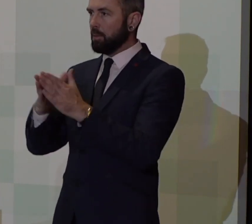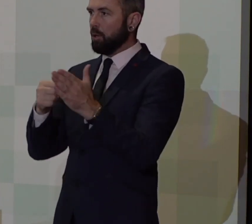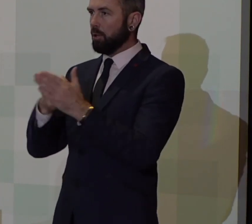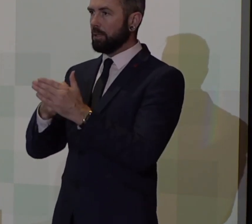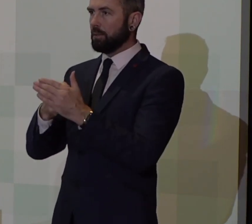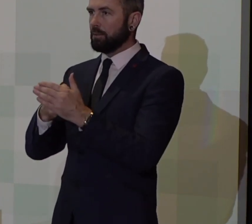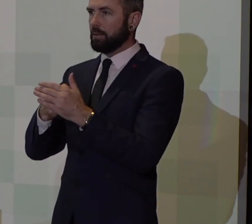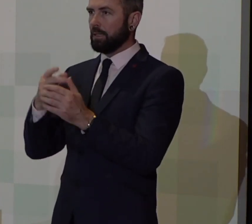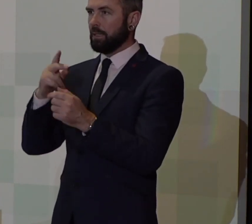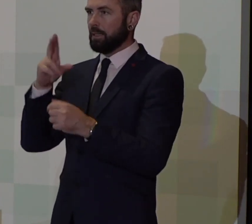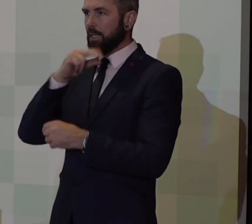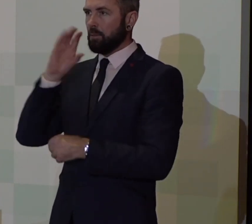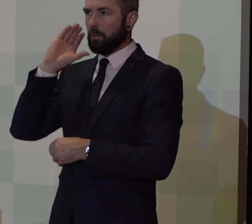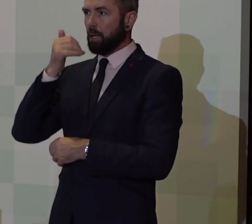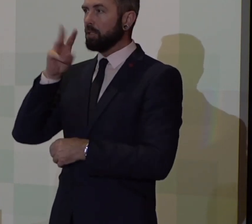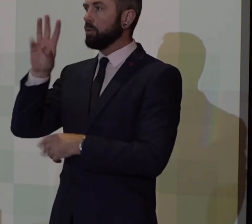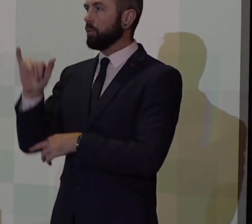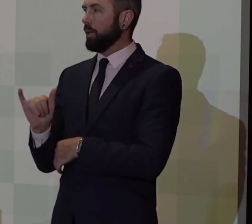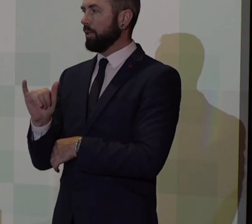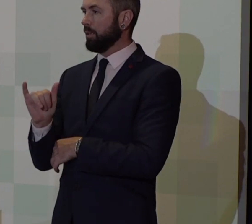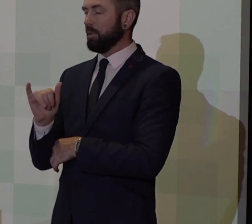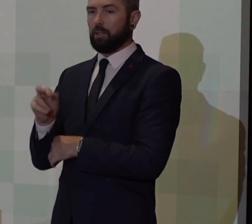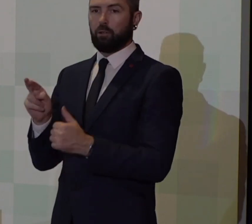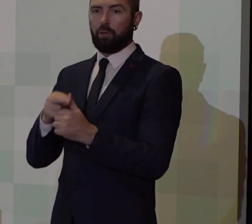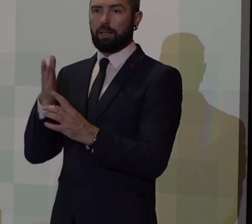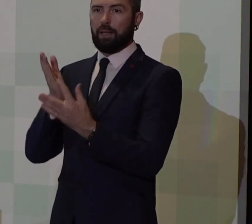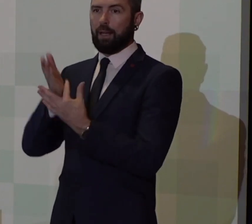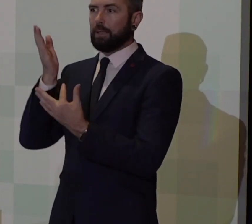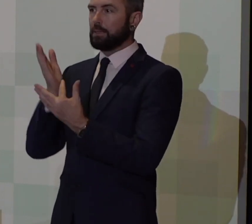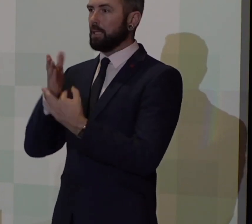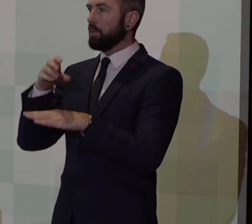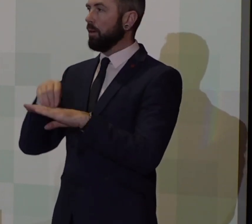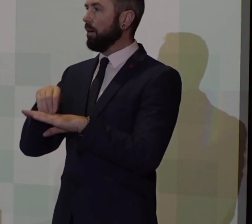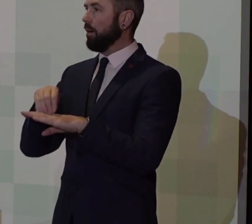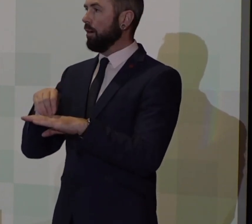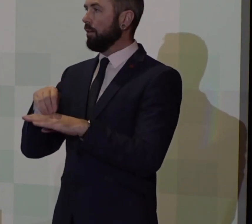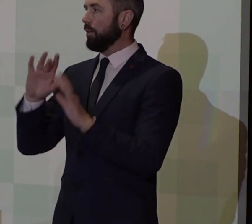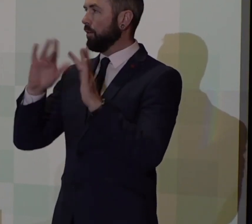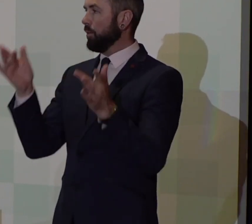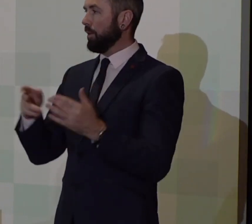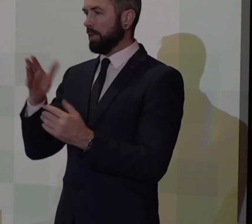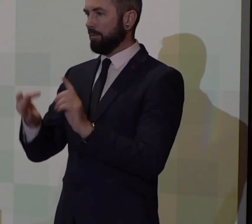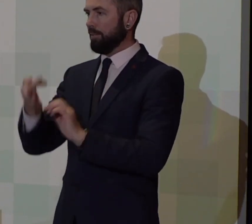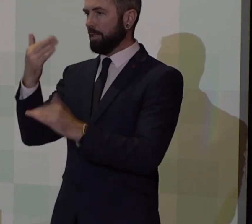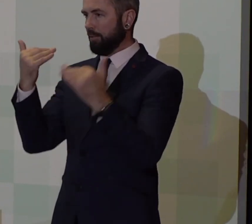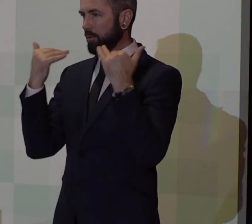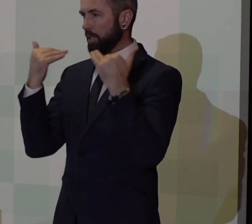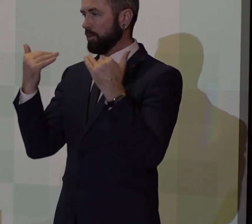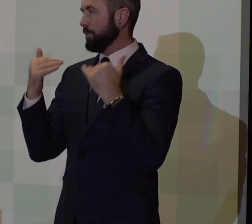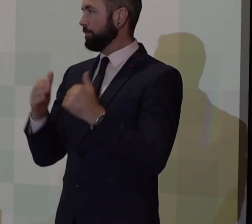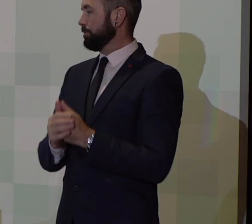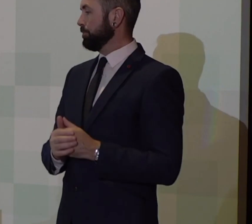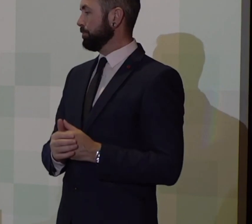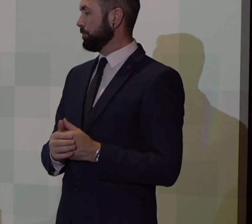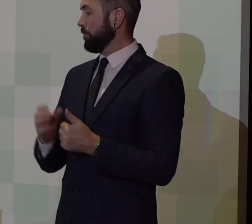Because Why, and many of these organizations are readily accessible on the web. Another